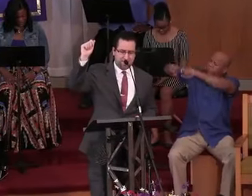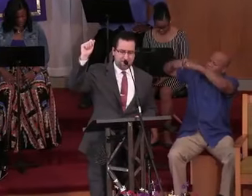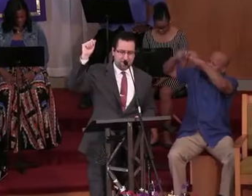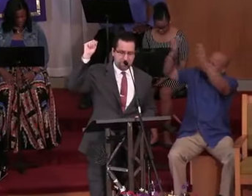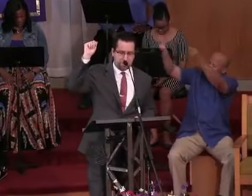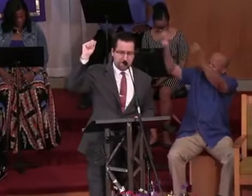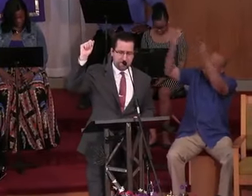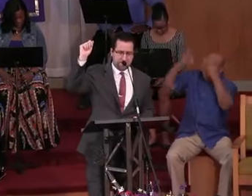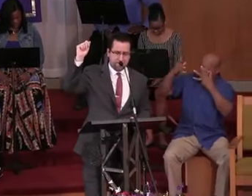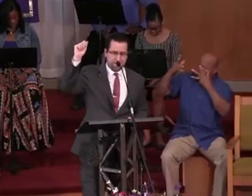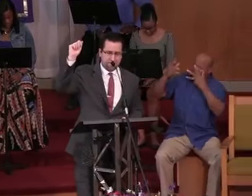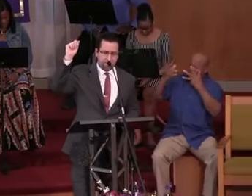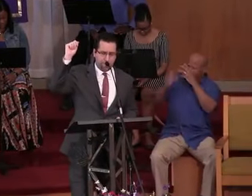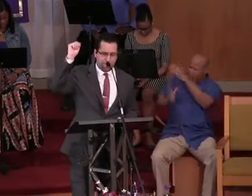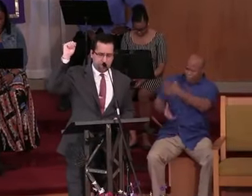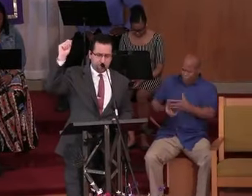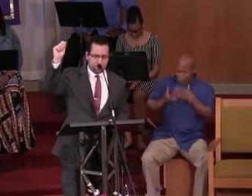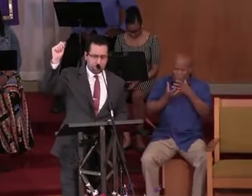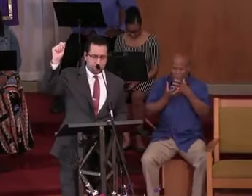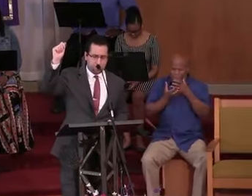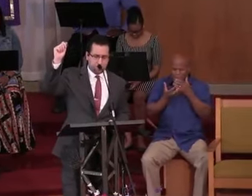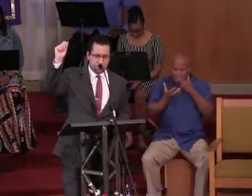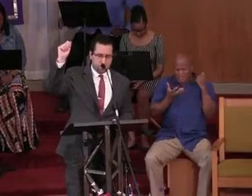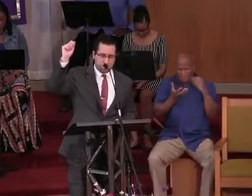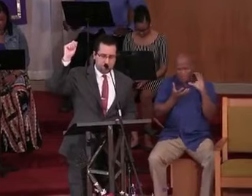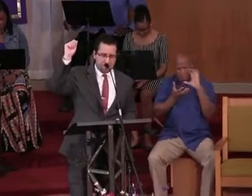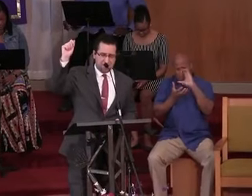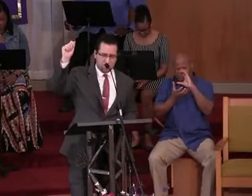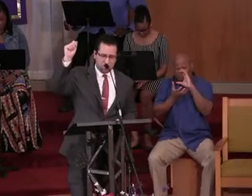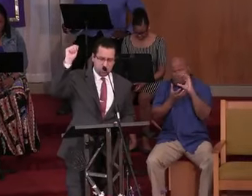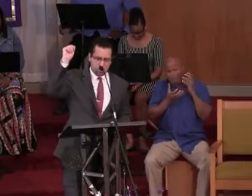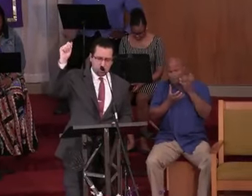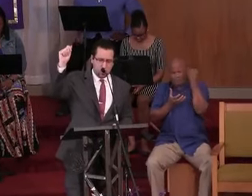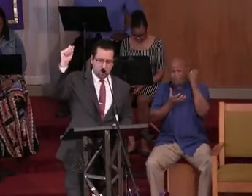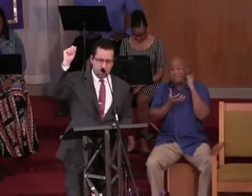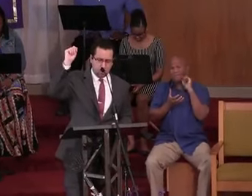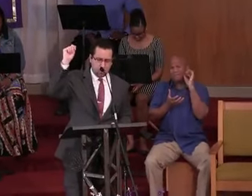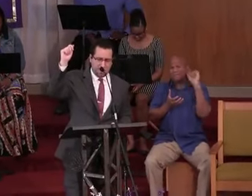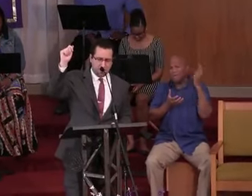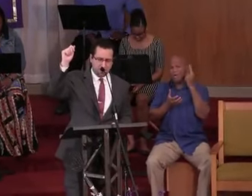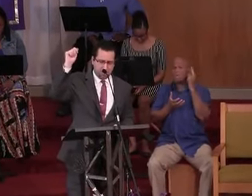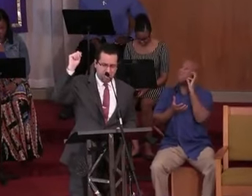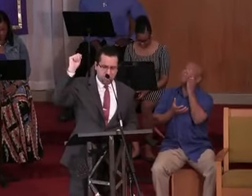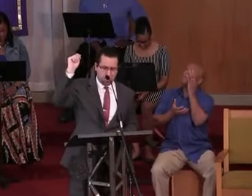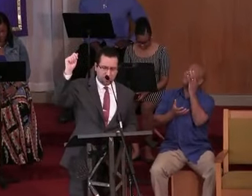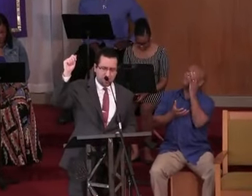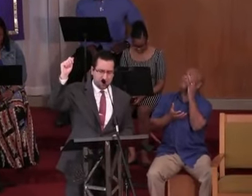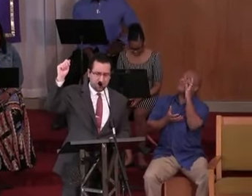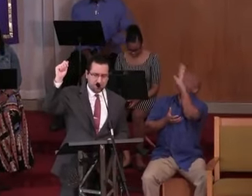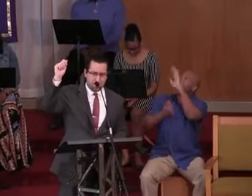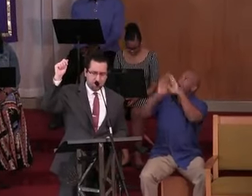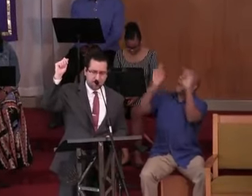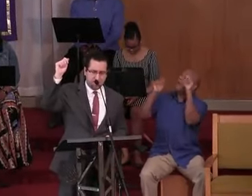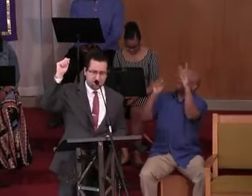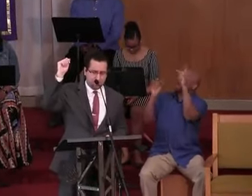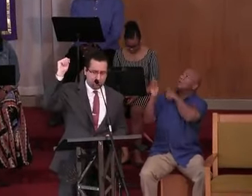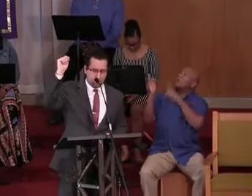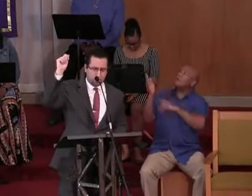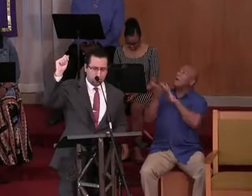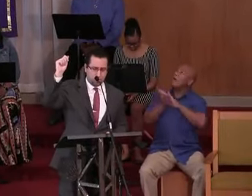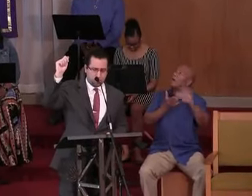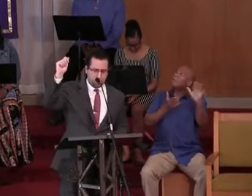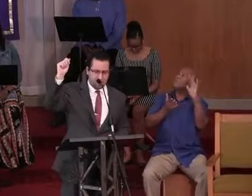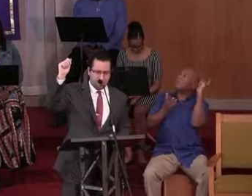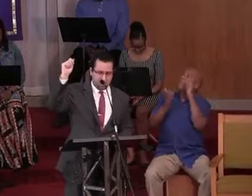best of the best, the first fruits, to bless you and your house and your kingdom, because it's for